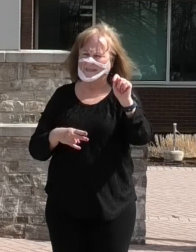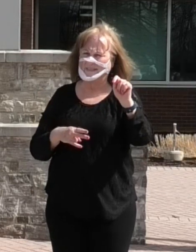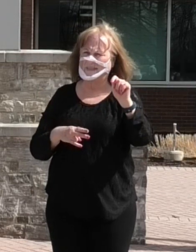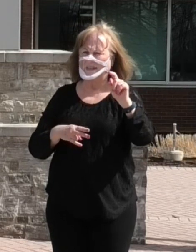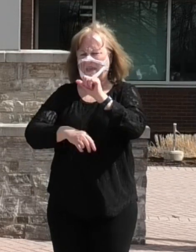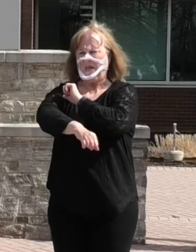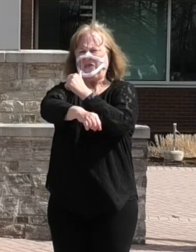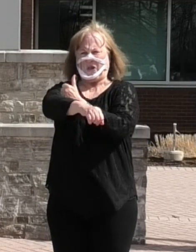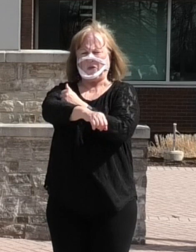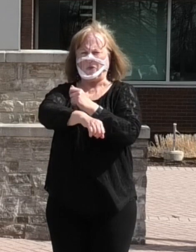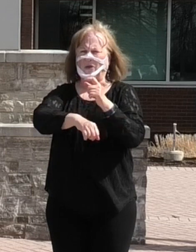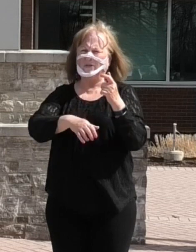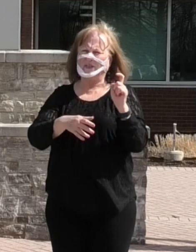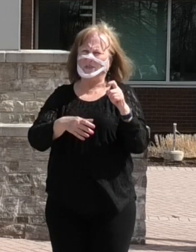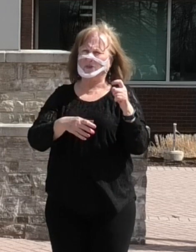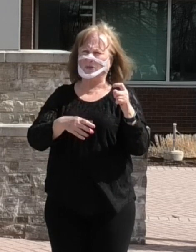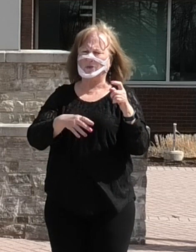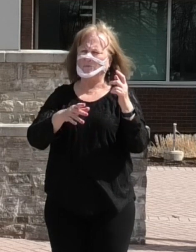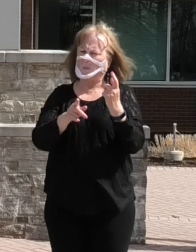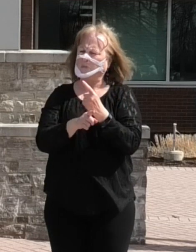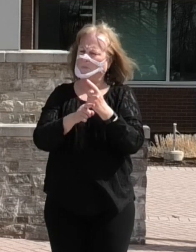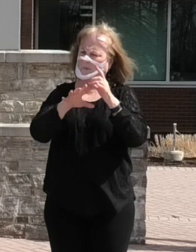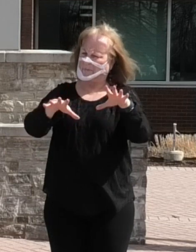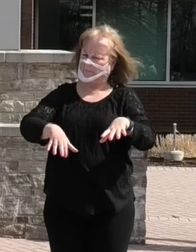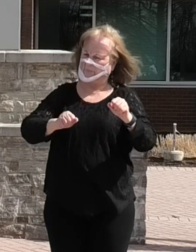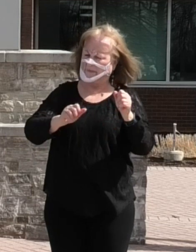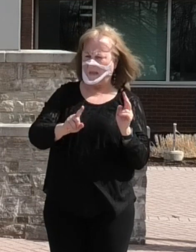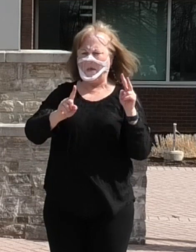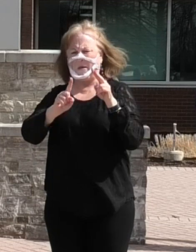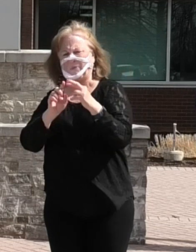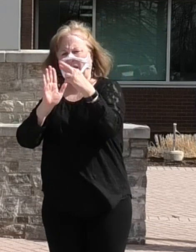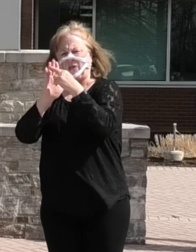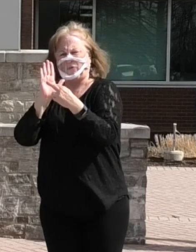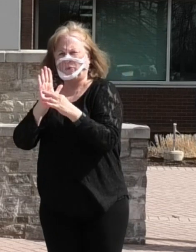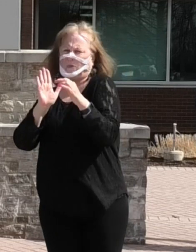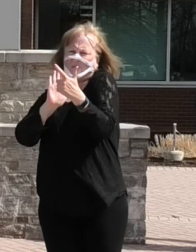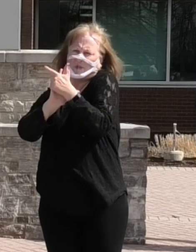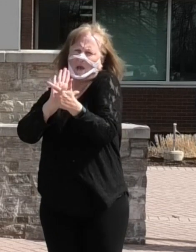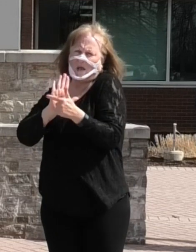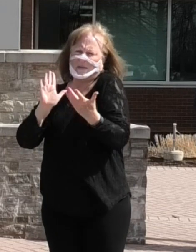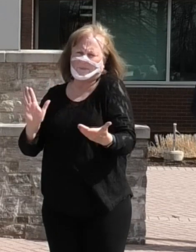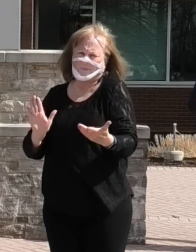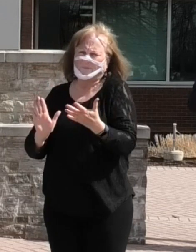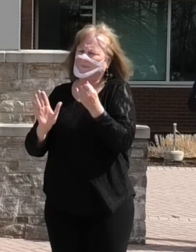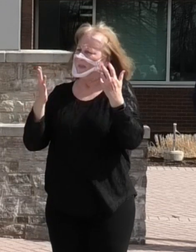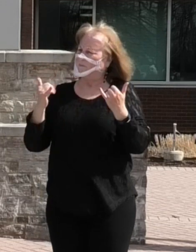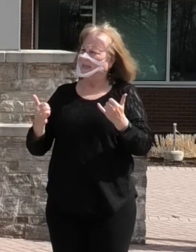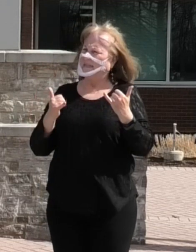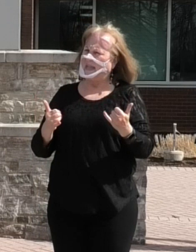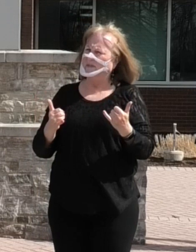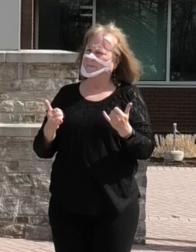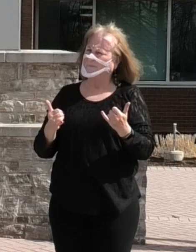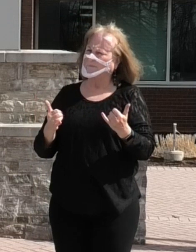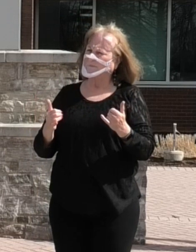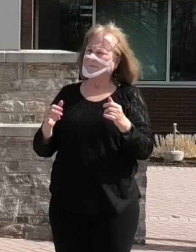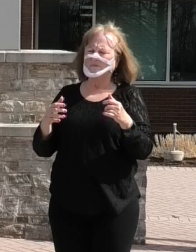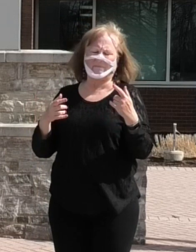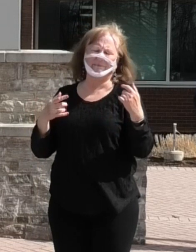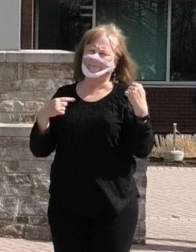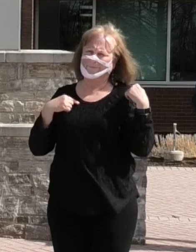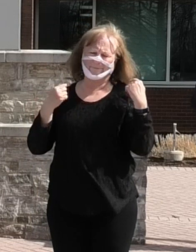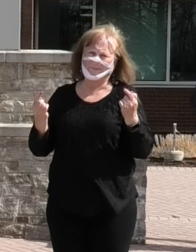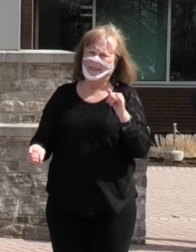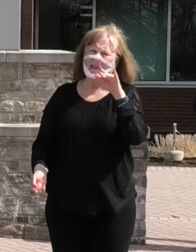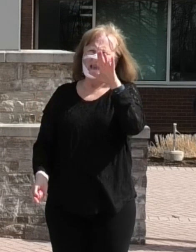the authorities should appropriately apply the rule of law. And right now, as has been the